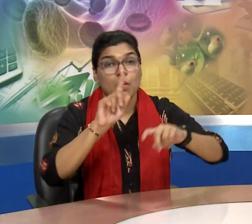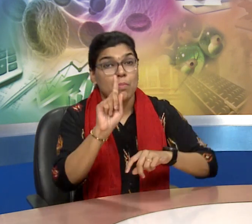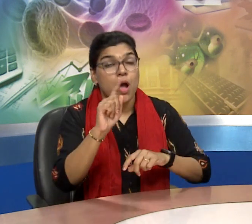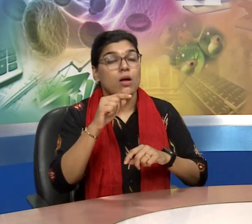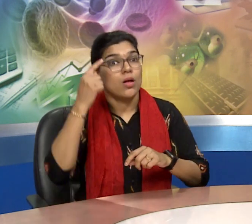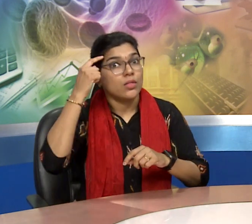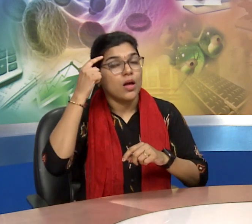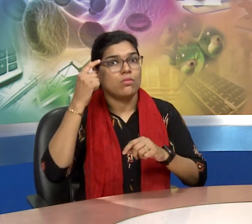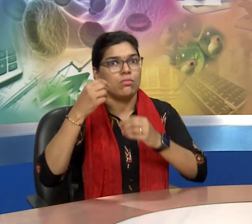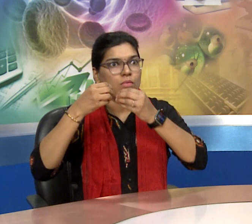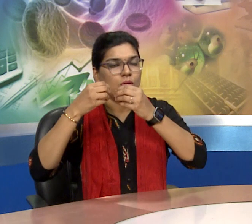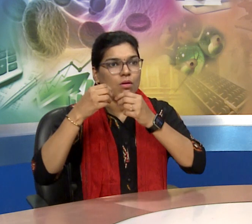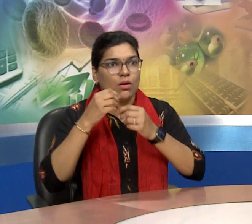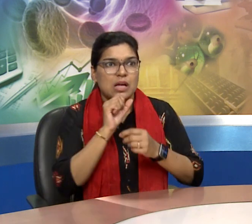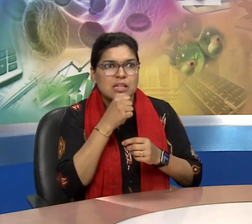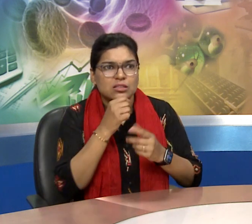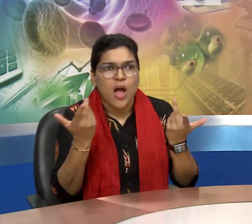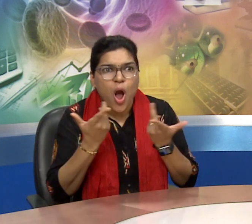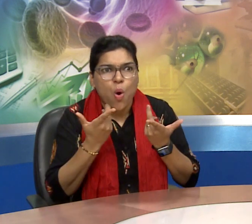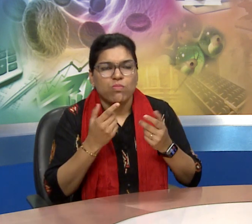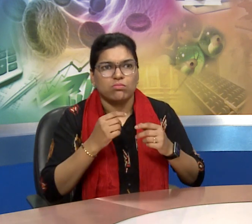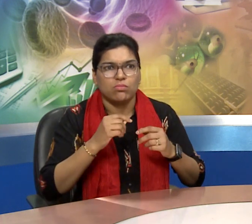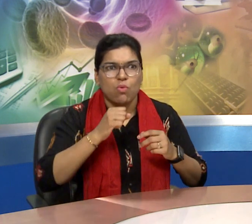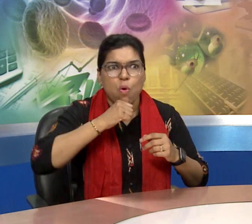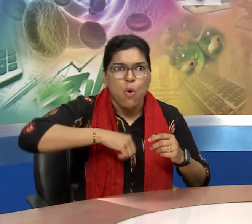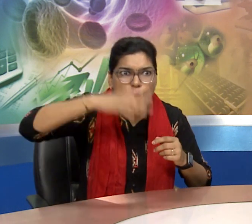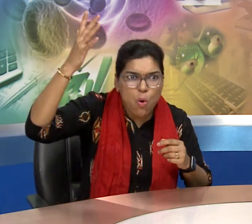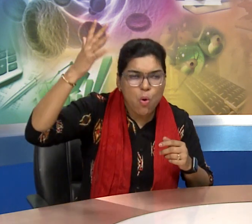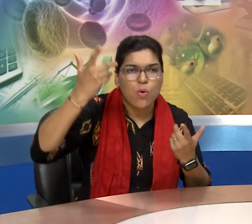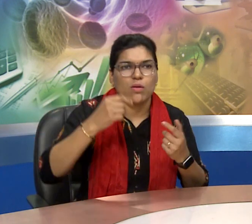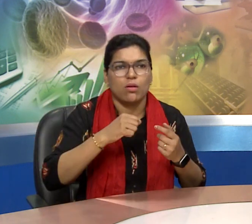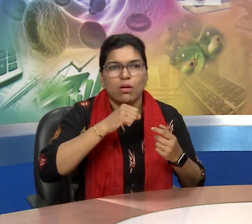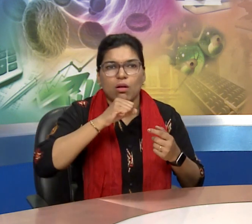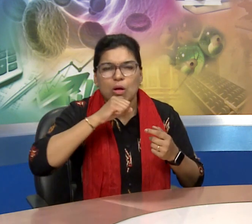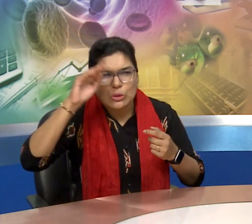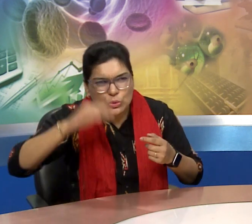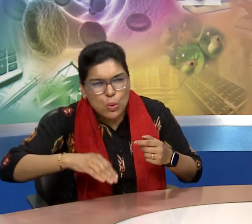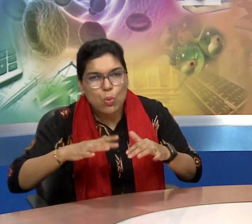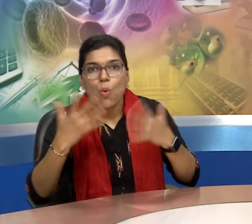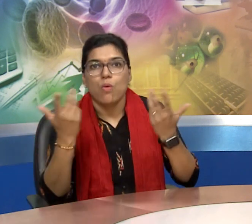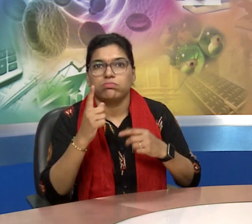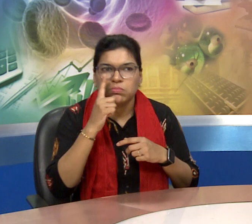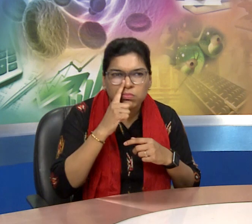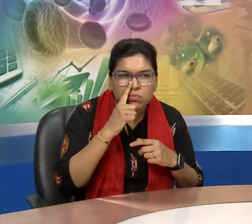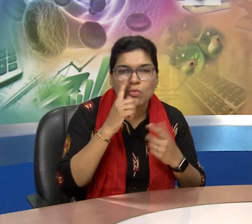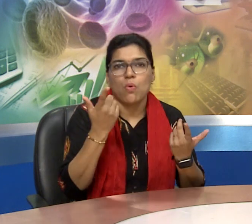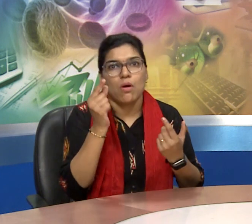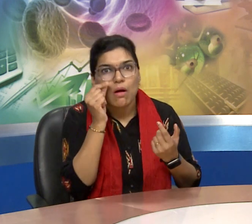So, library indeed helps all class people for